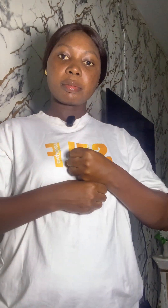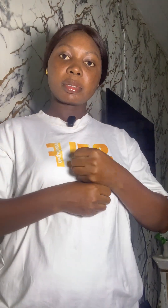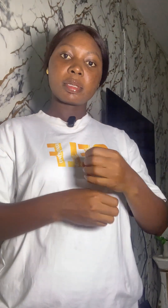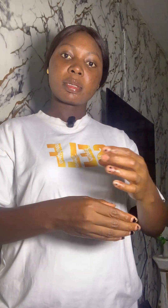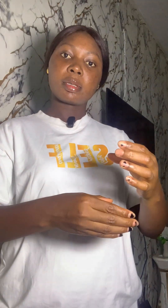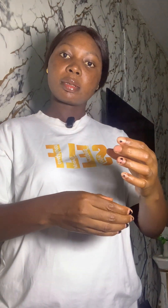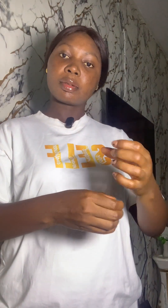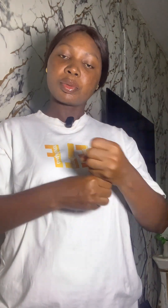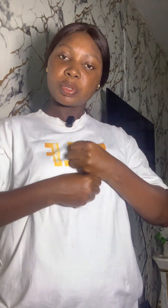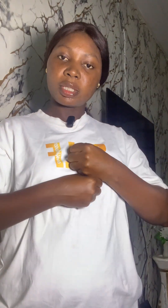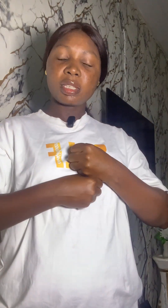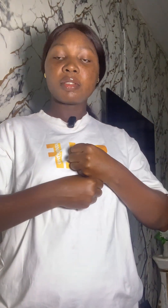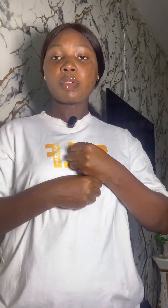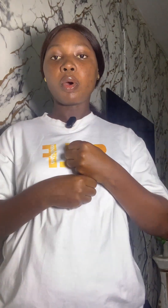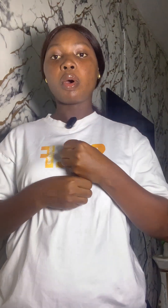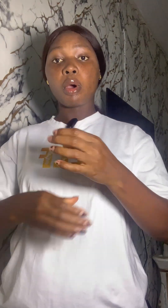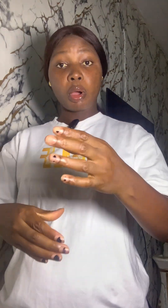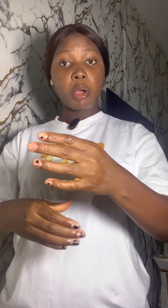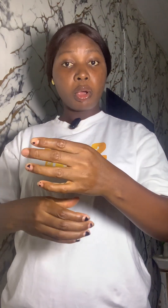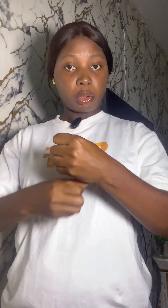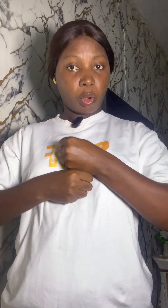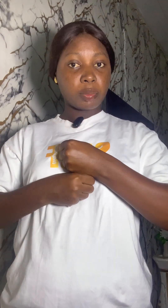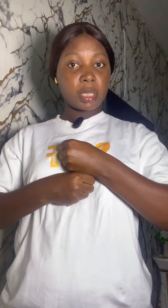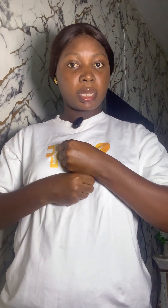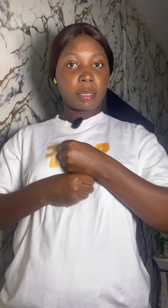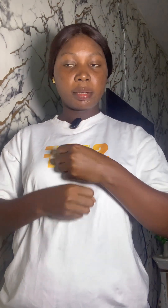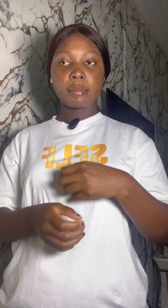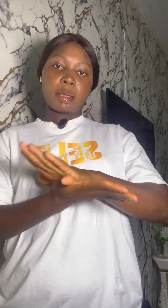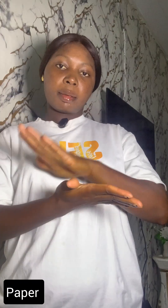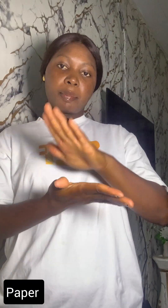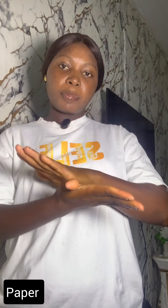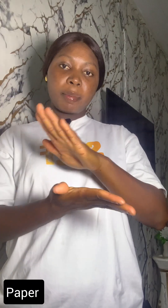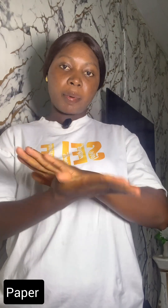accept, receive, or obtain. Paper,